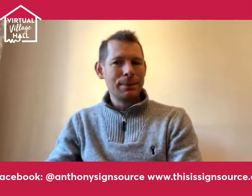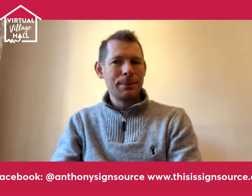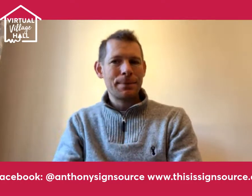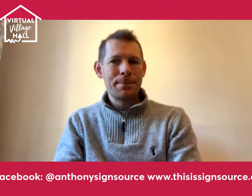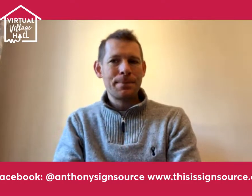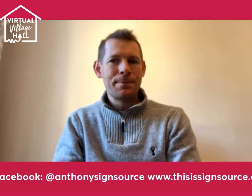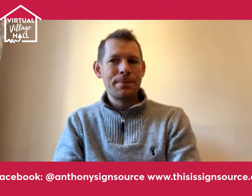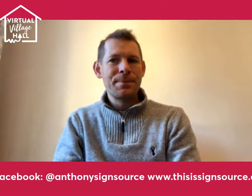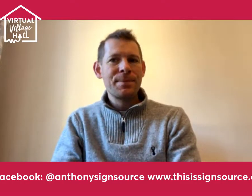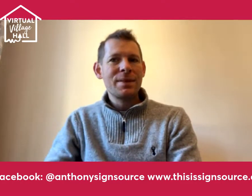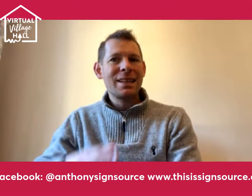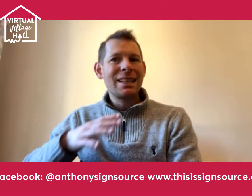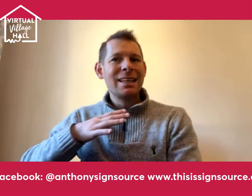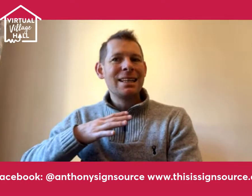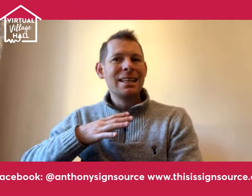Need,